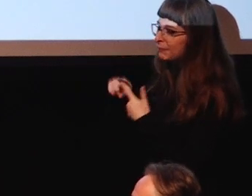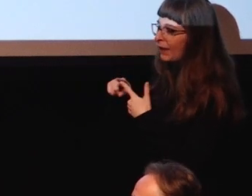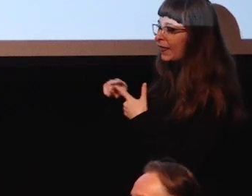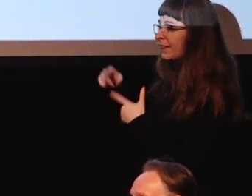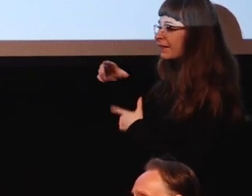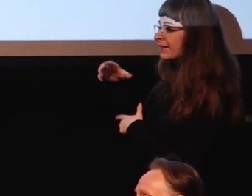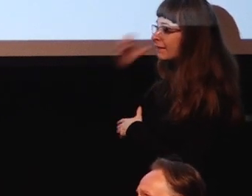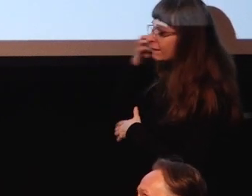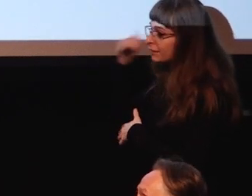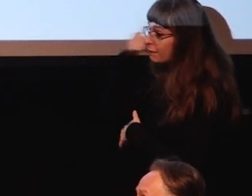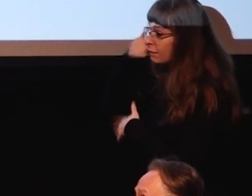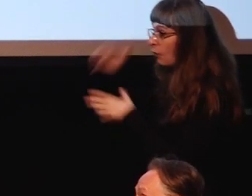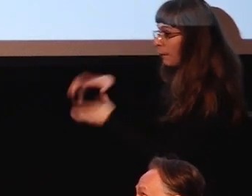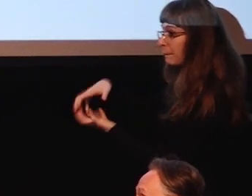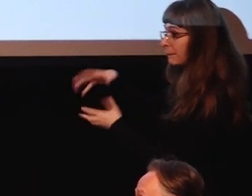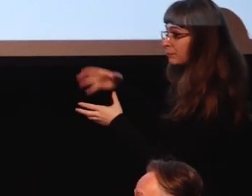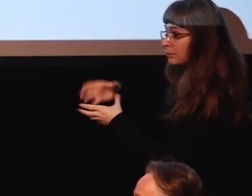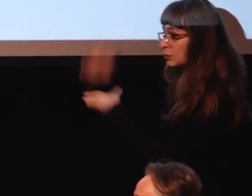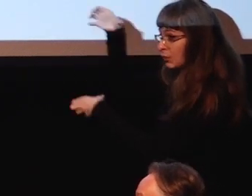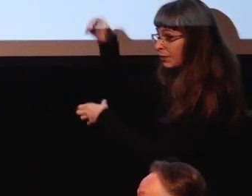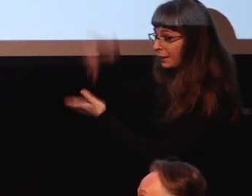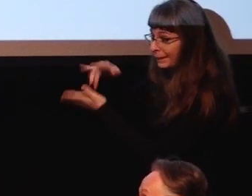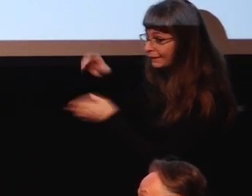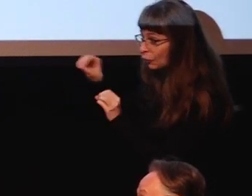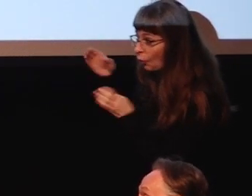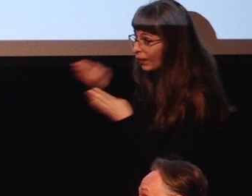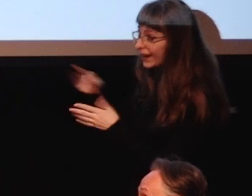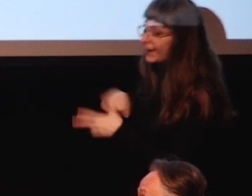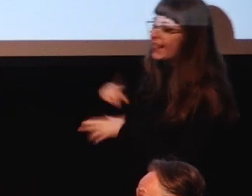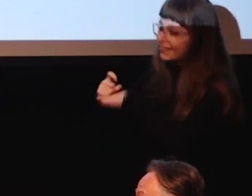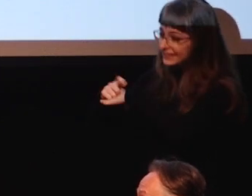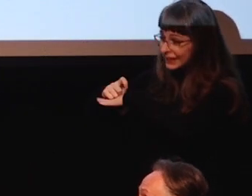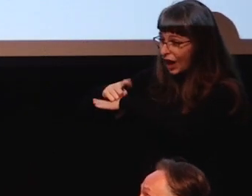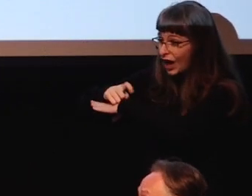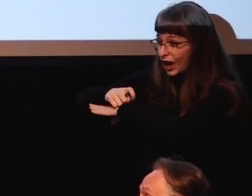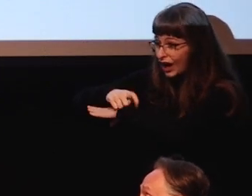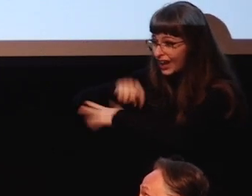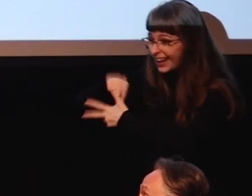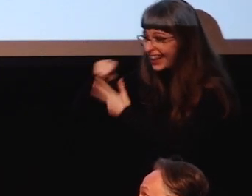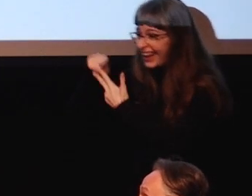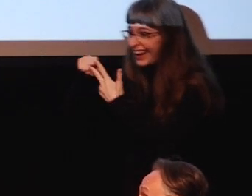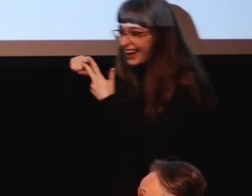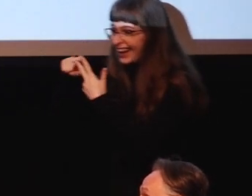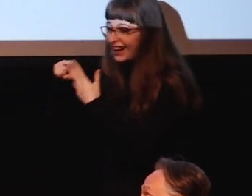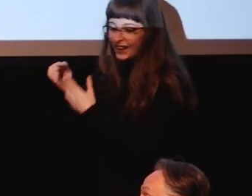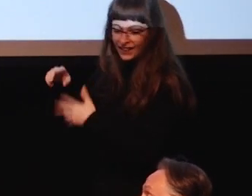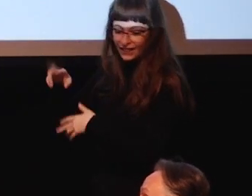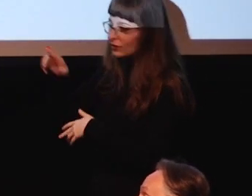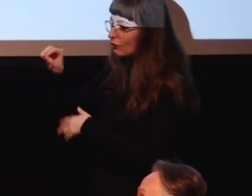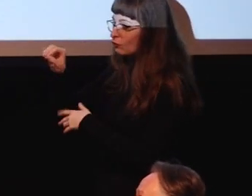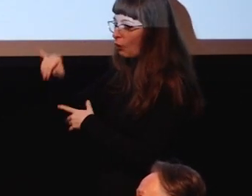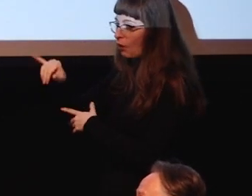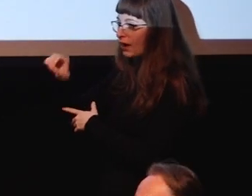road, the that best was an accident. that was a happy accident. The best use of Roy Orbison since